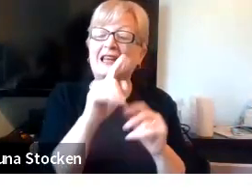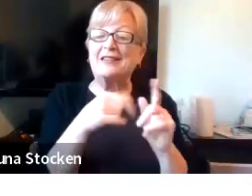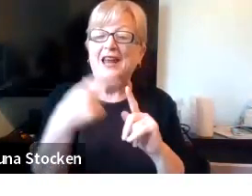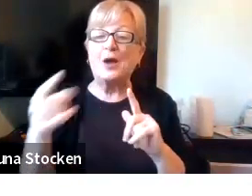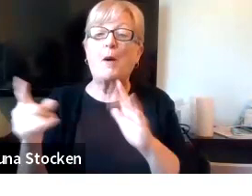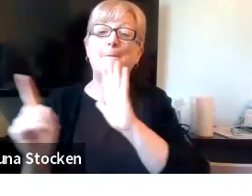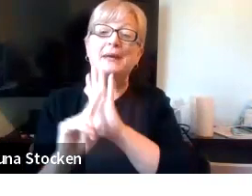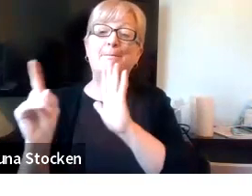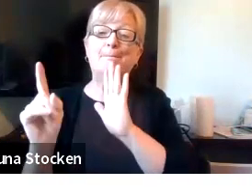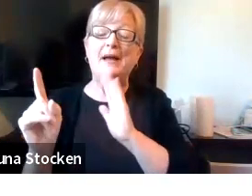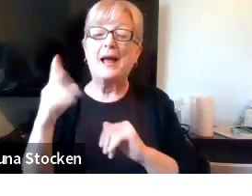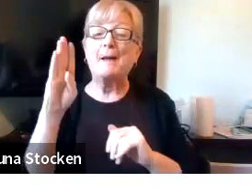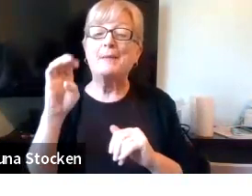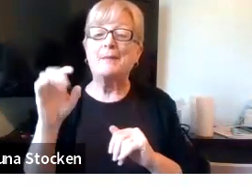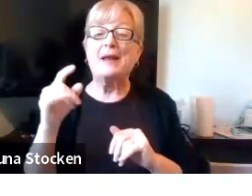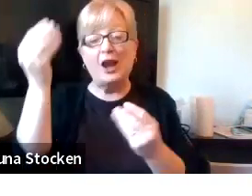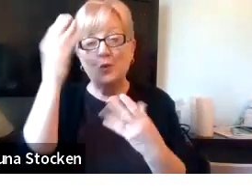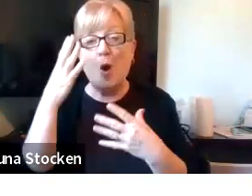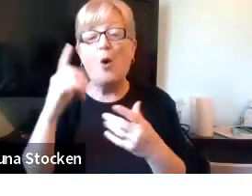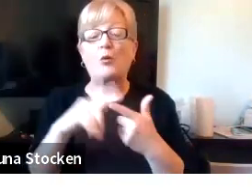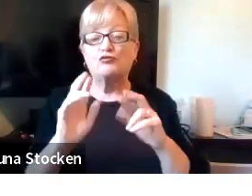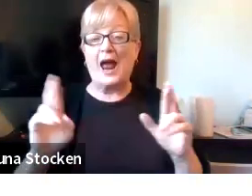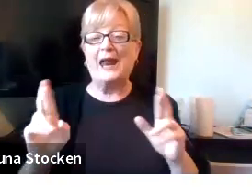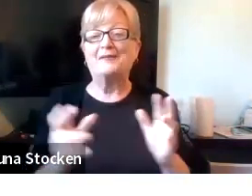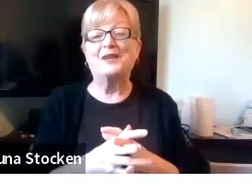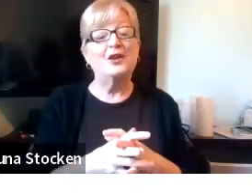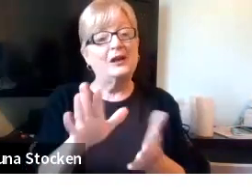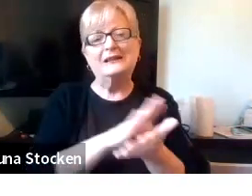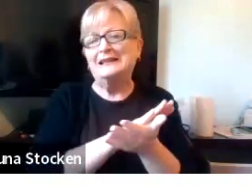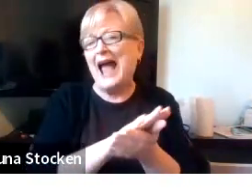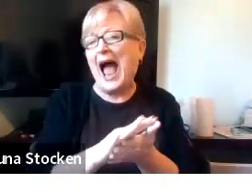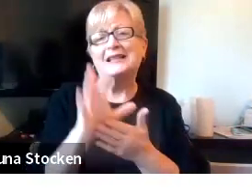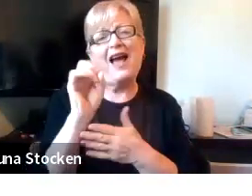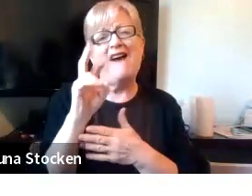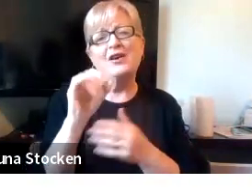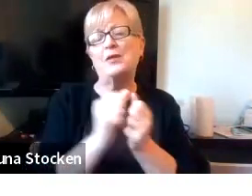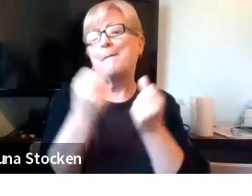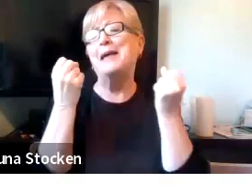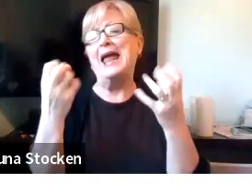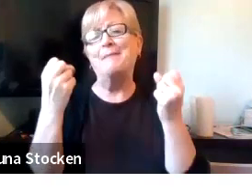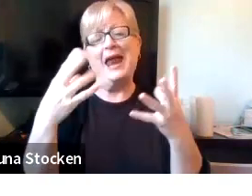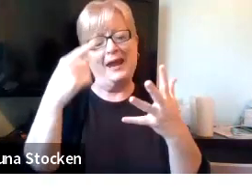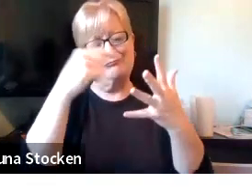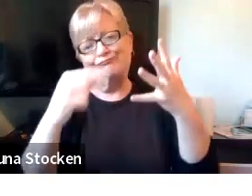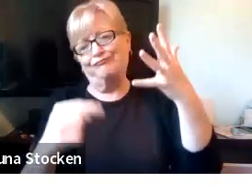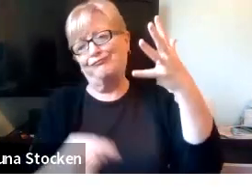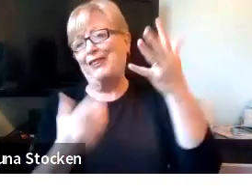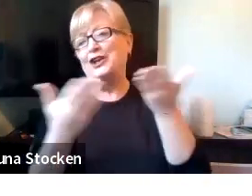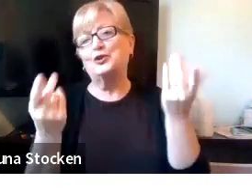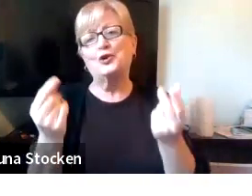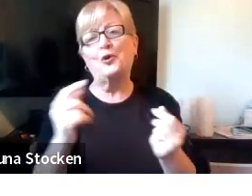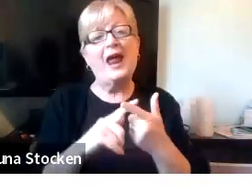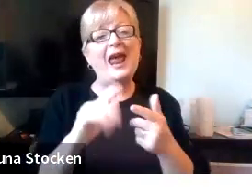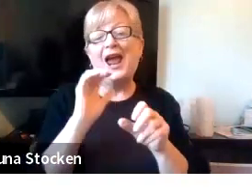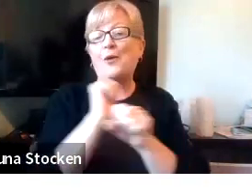to start heating, obviously. So nice little oven with a lot of features that works with Alexa, and I think it's